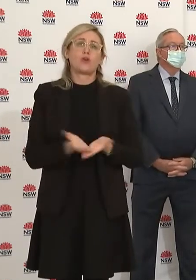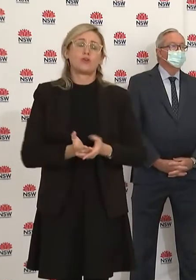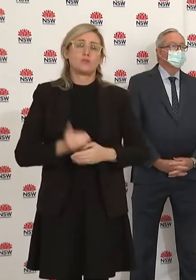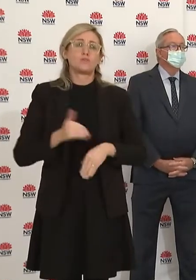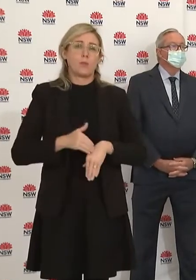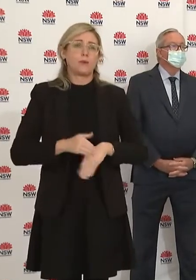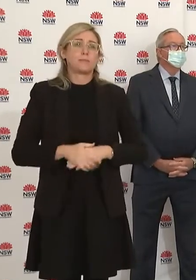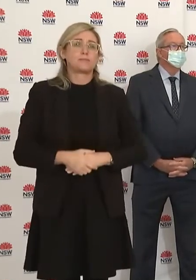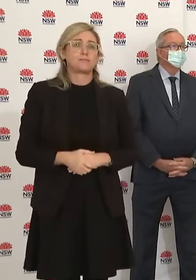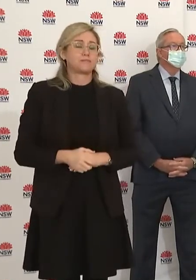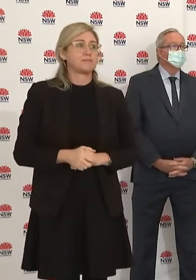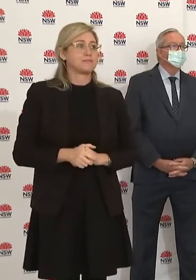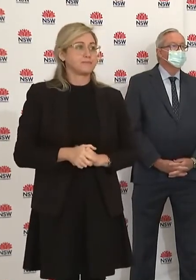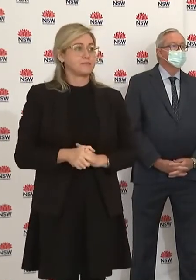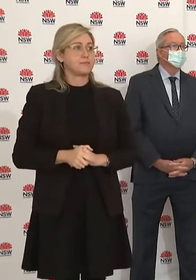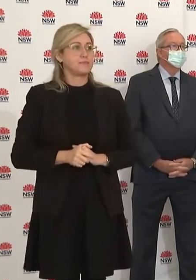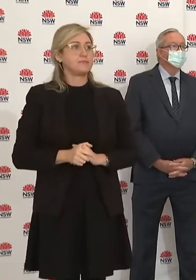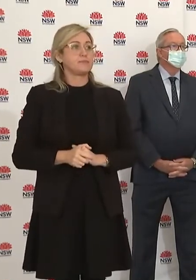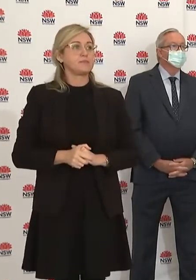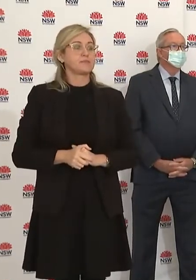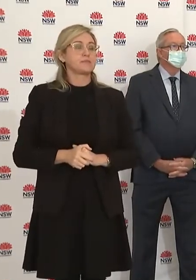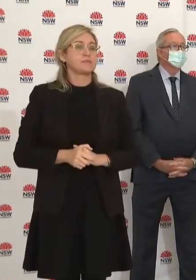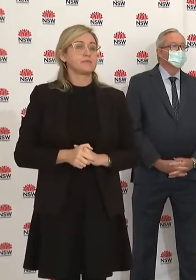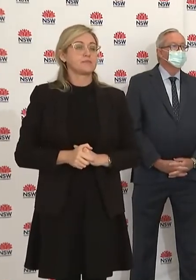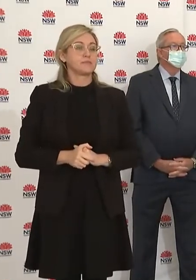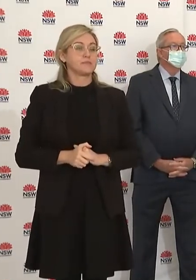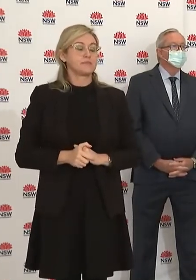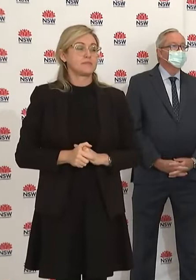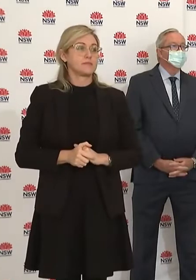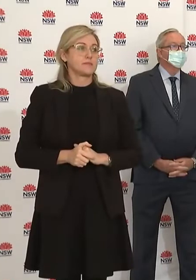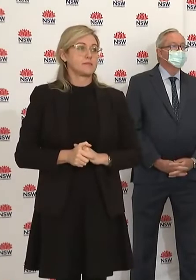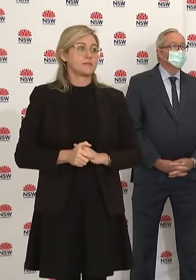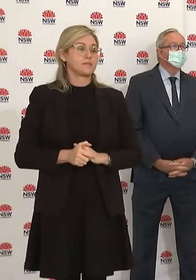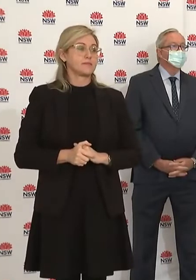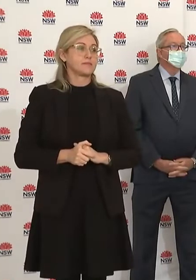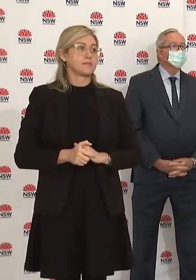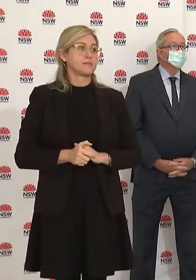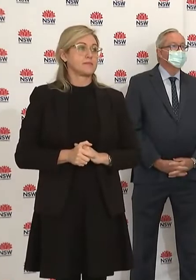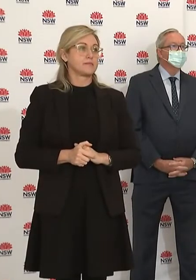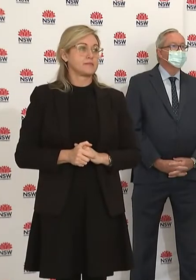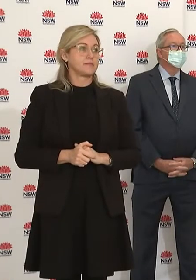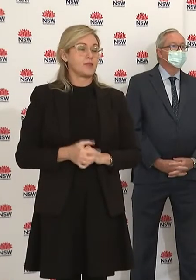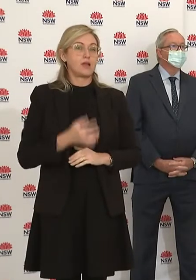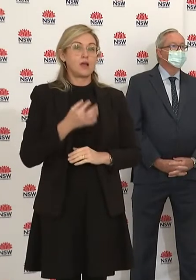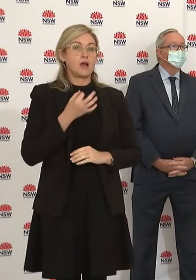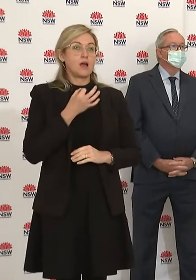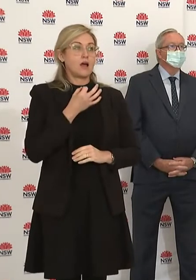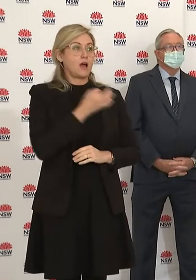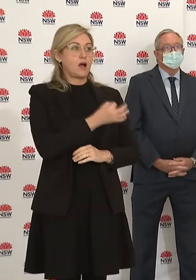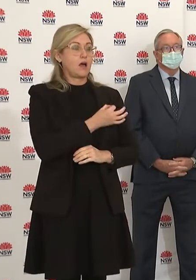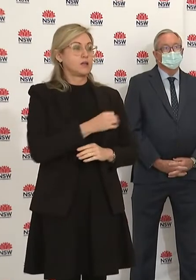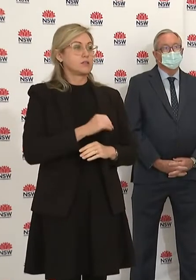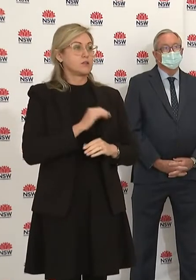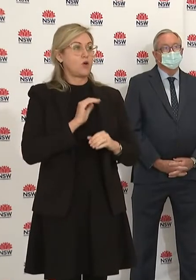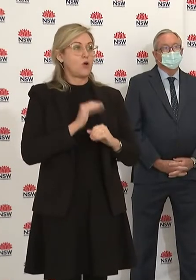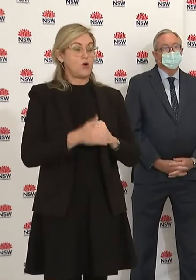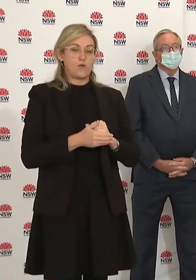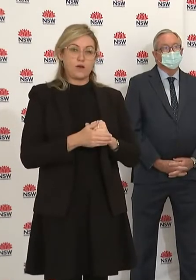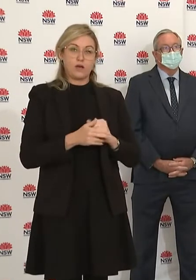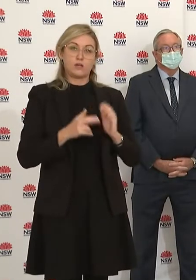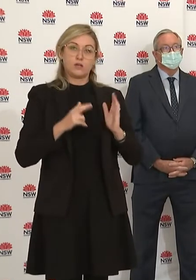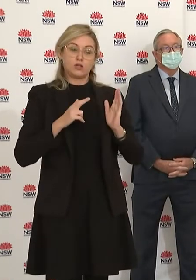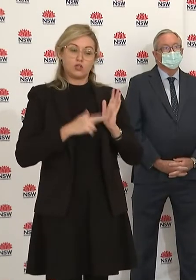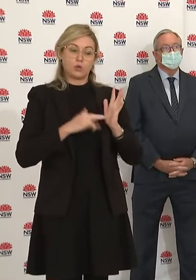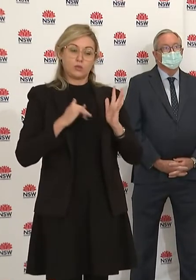the AstraZeneca messaging, I know the Minister was asked about this yesterday, but given the seriousness now, has the state government, have you considered a New South Wales